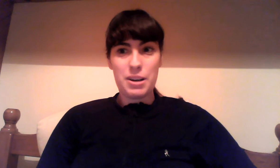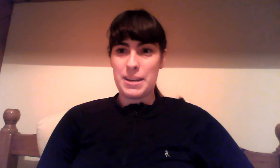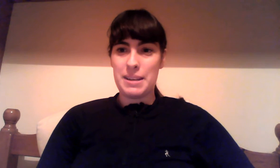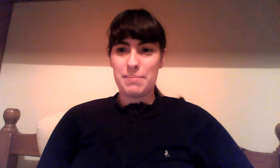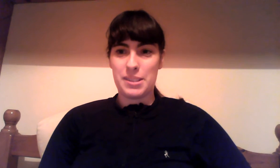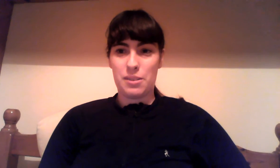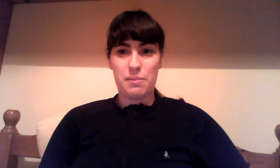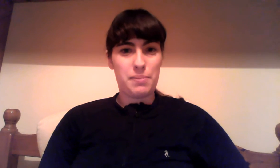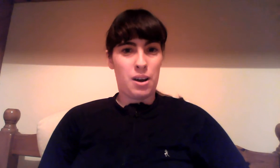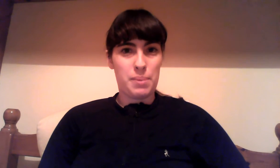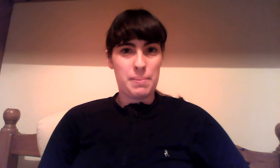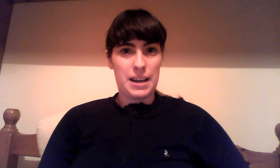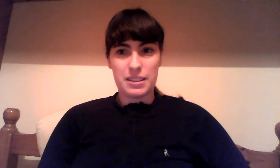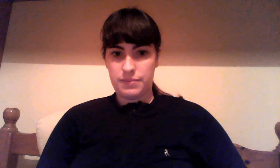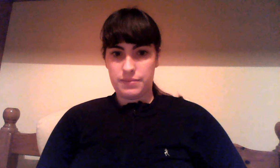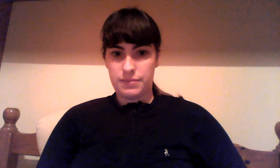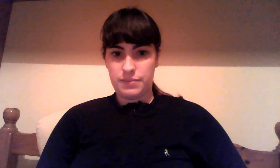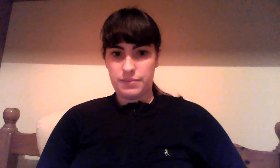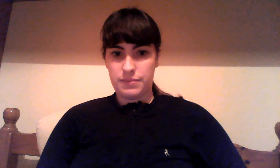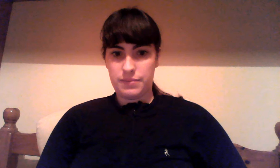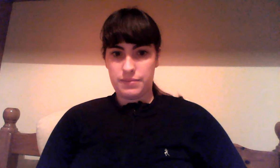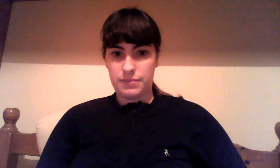me. So I'll be back.